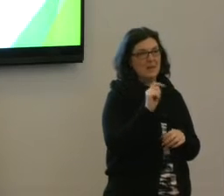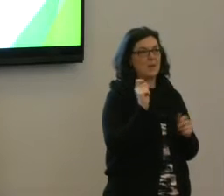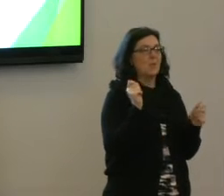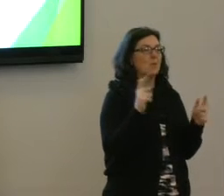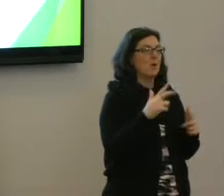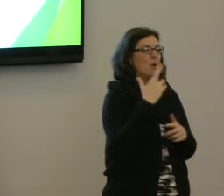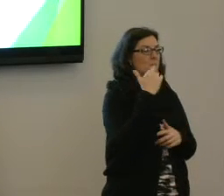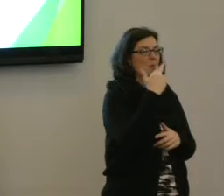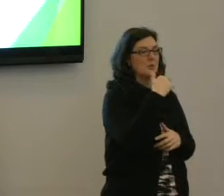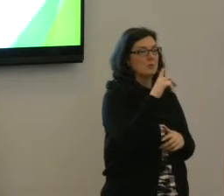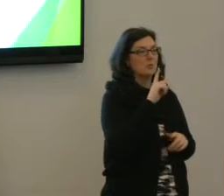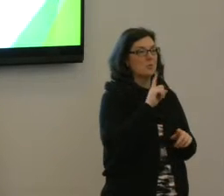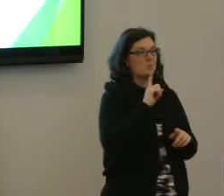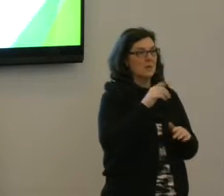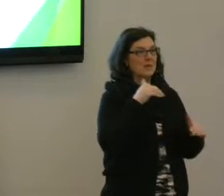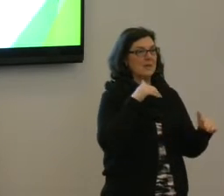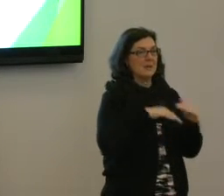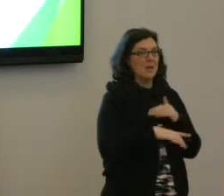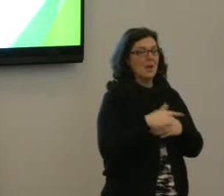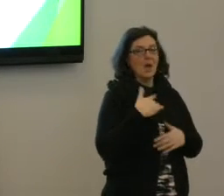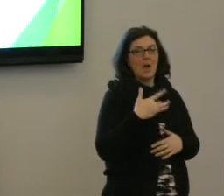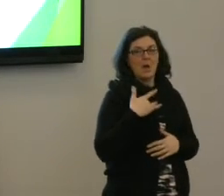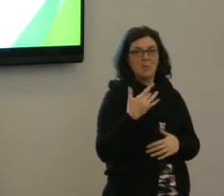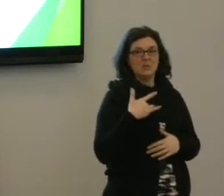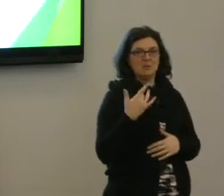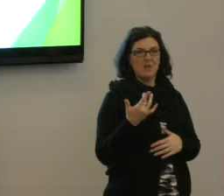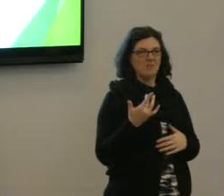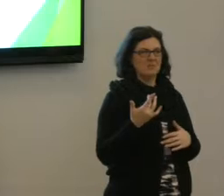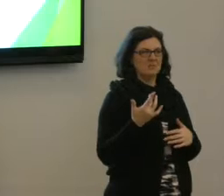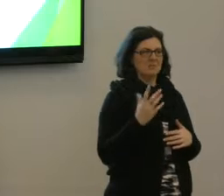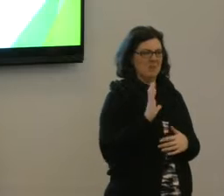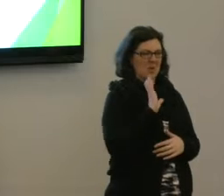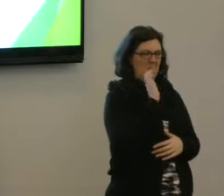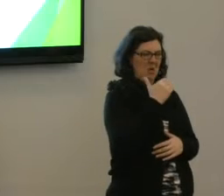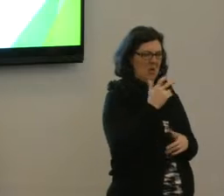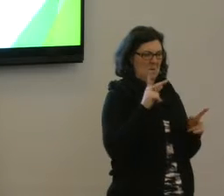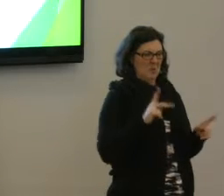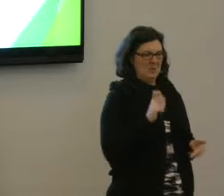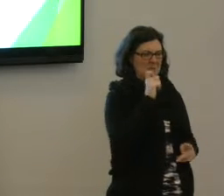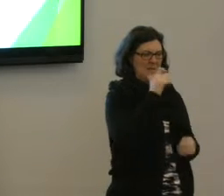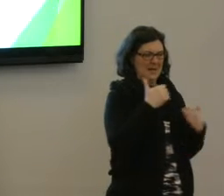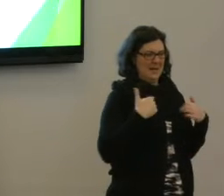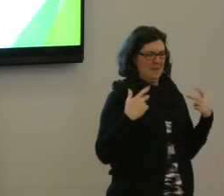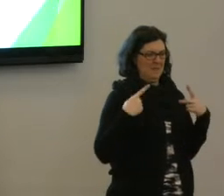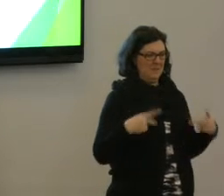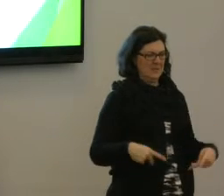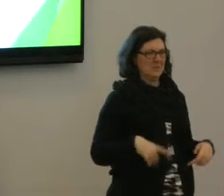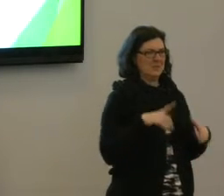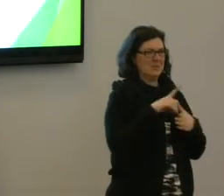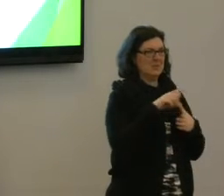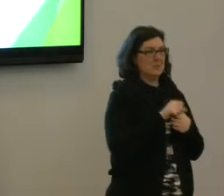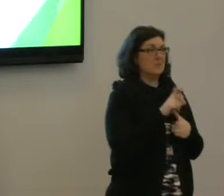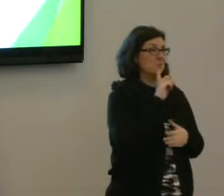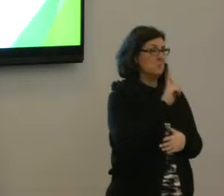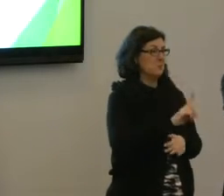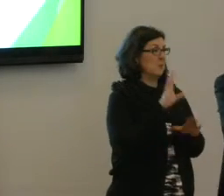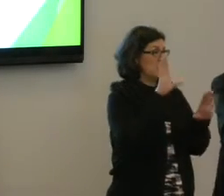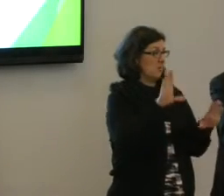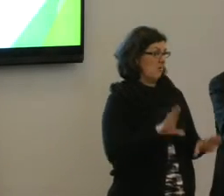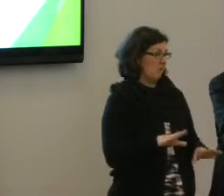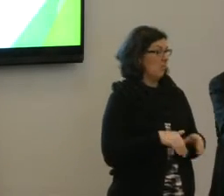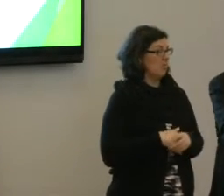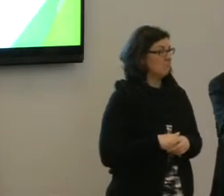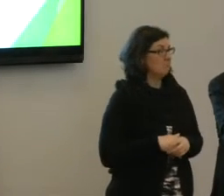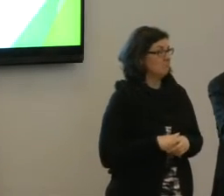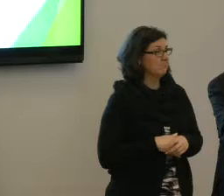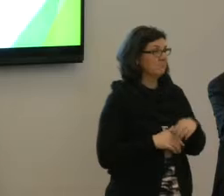were so accessible, I almost felt out of place as a person who didn't have a physical disability. It was kind of really wonderful.